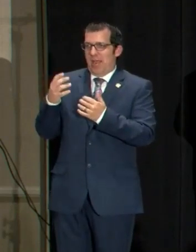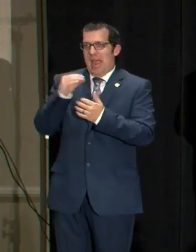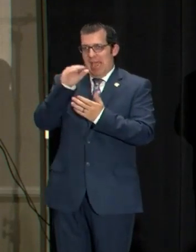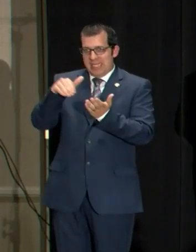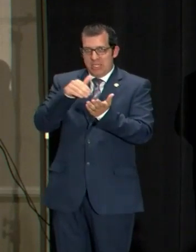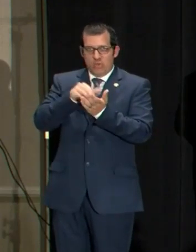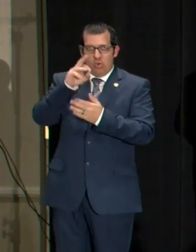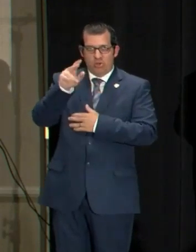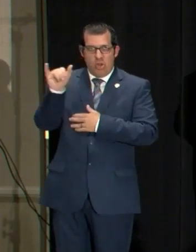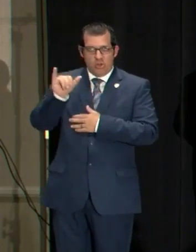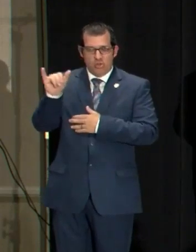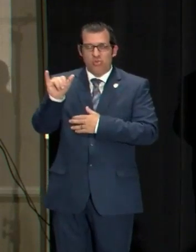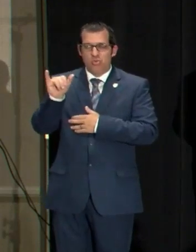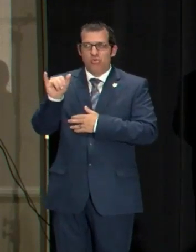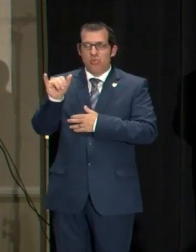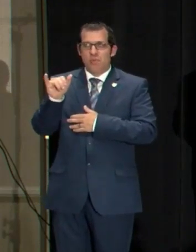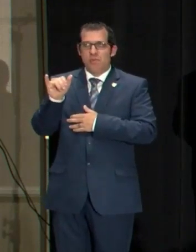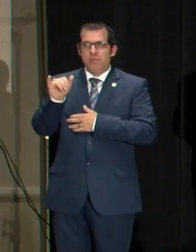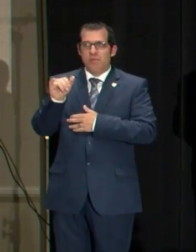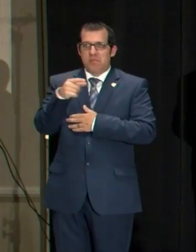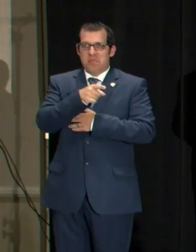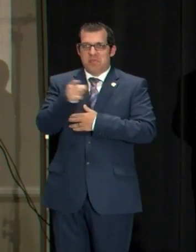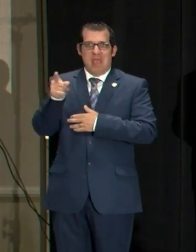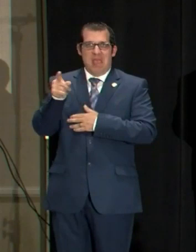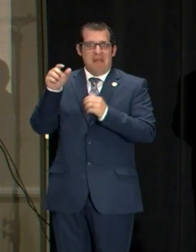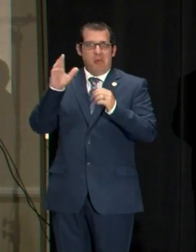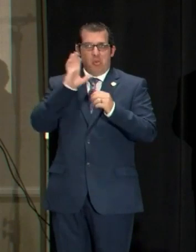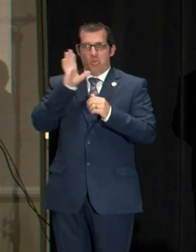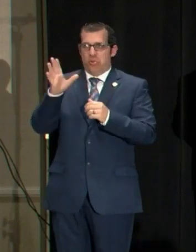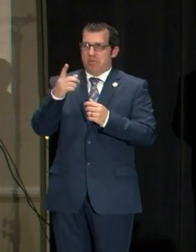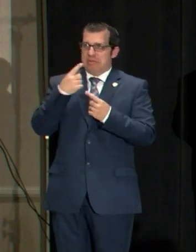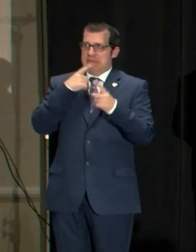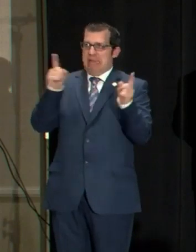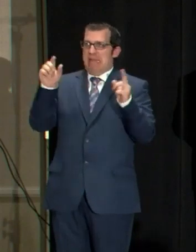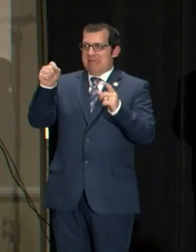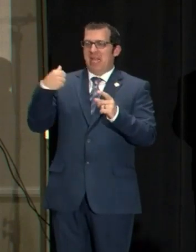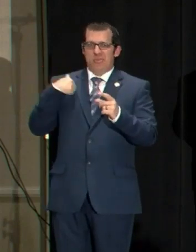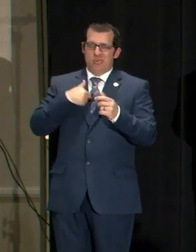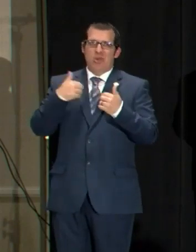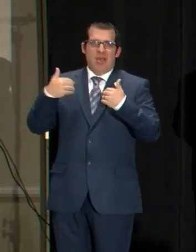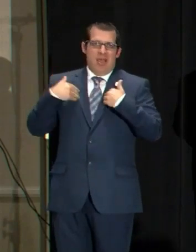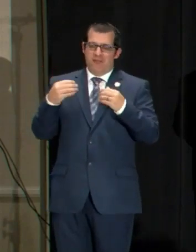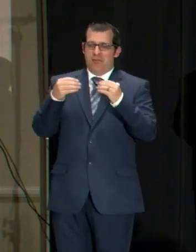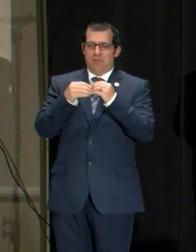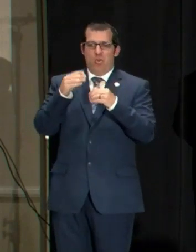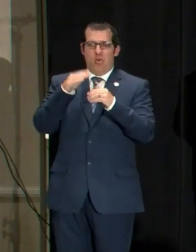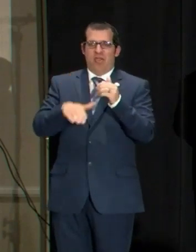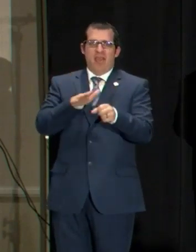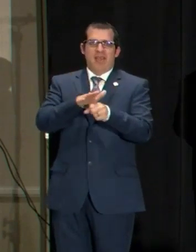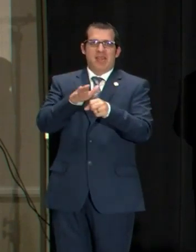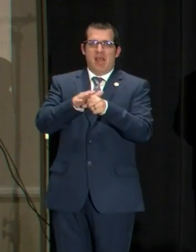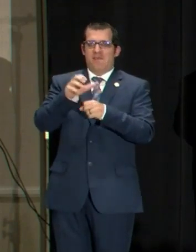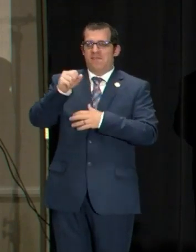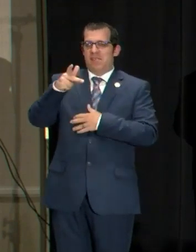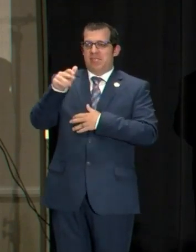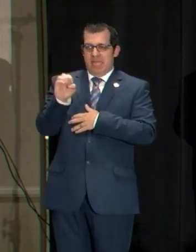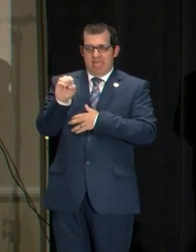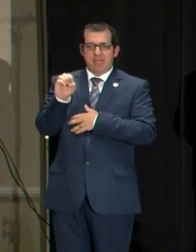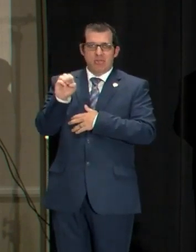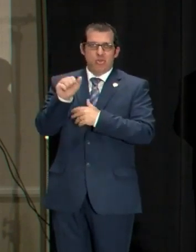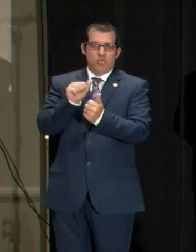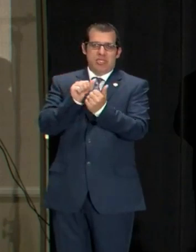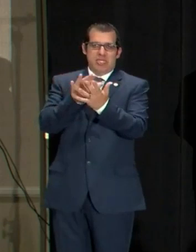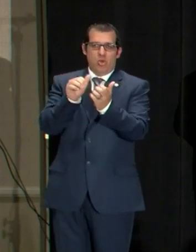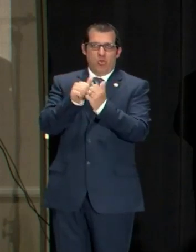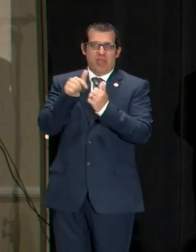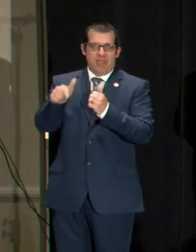Central Arkansas, would vouch that we have more than adequate hospital space to deal with